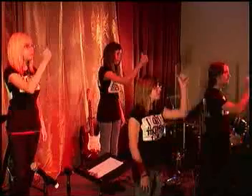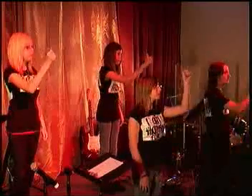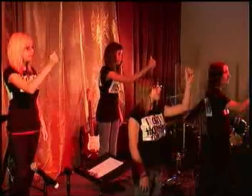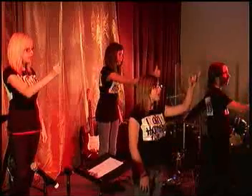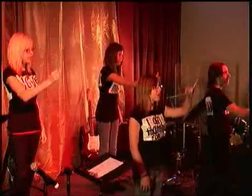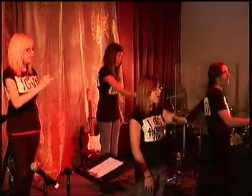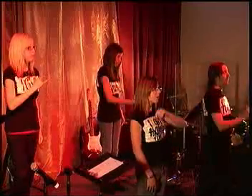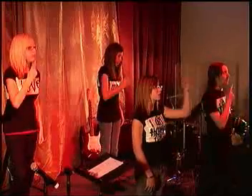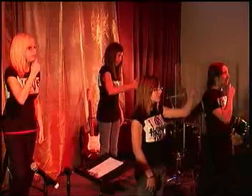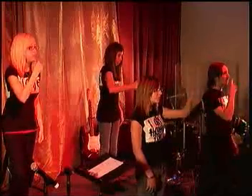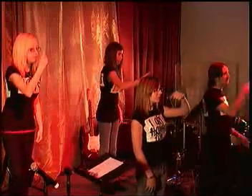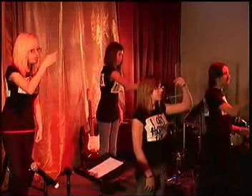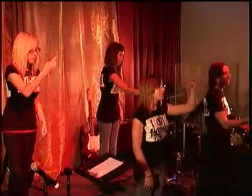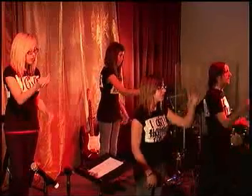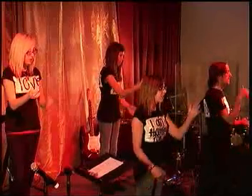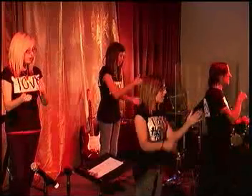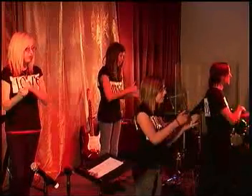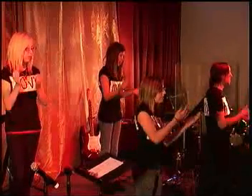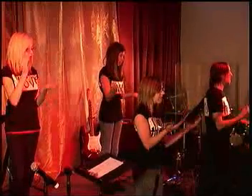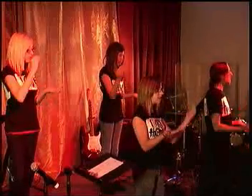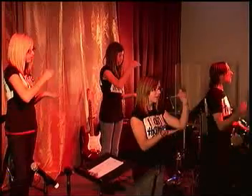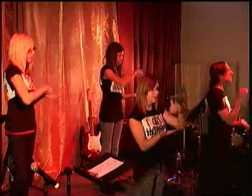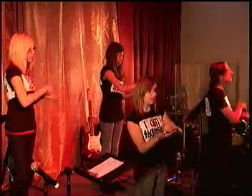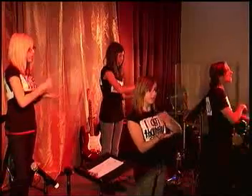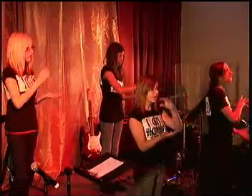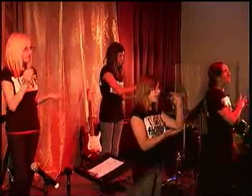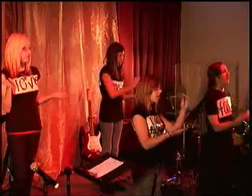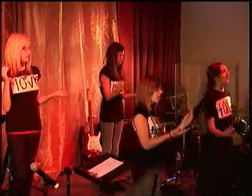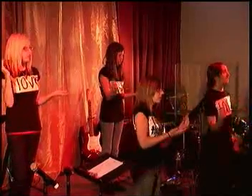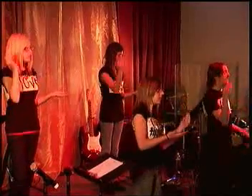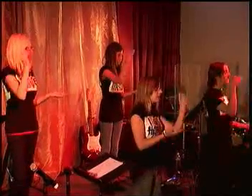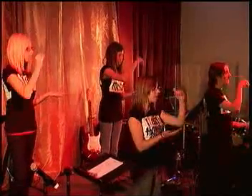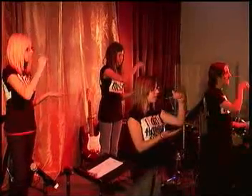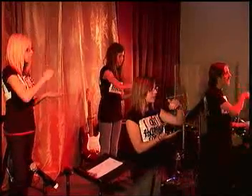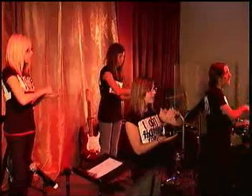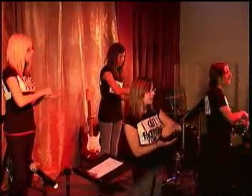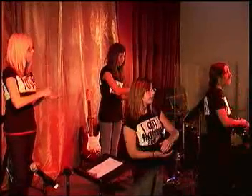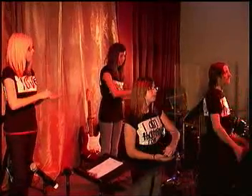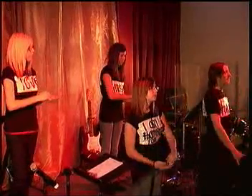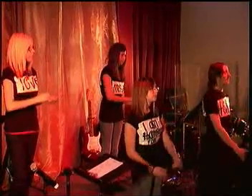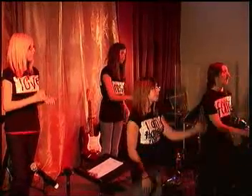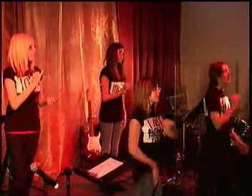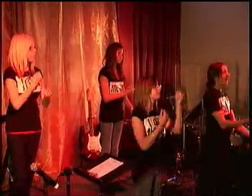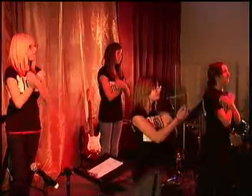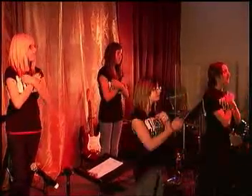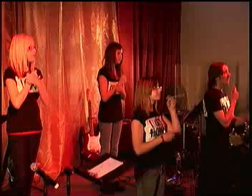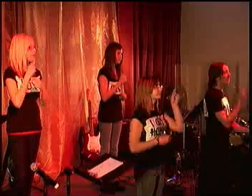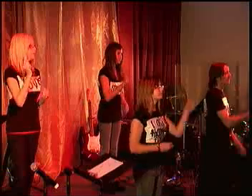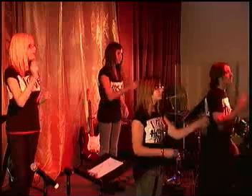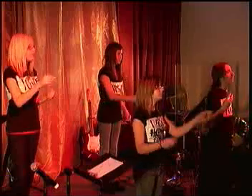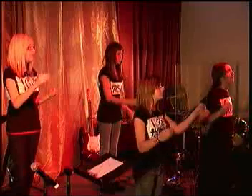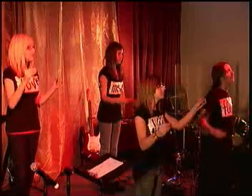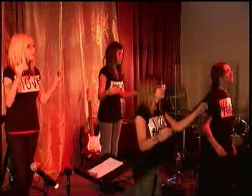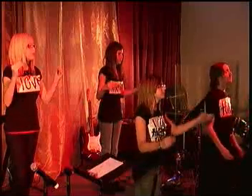tomorrow. I'll say it again and again. I love you